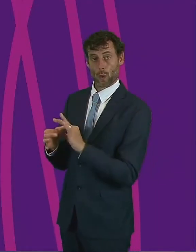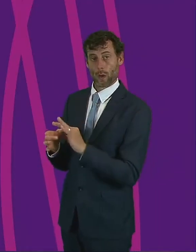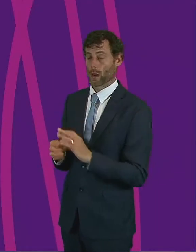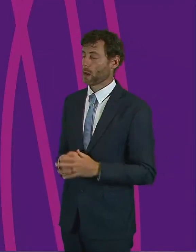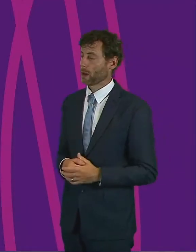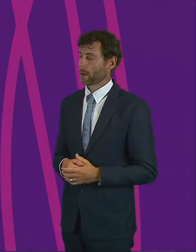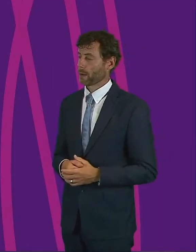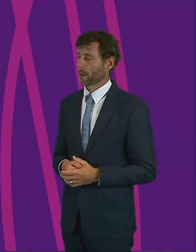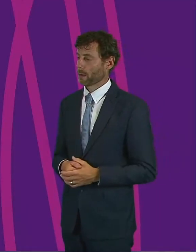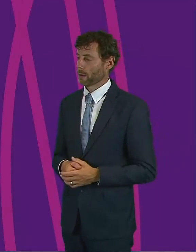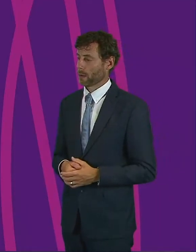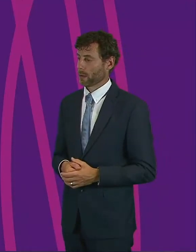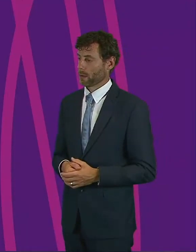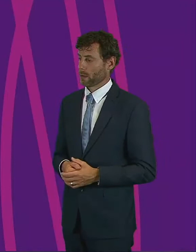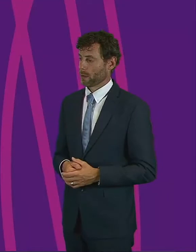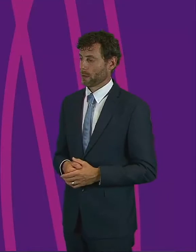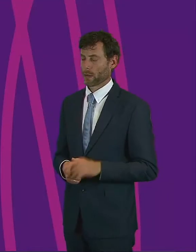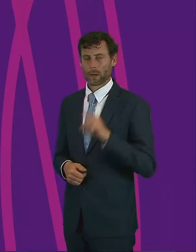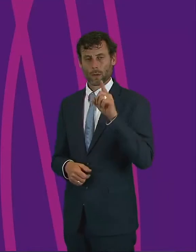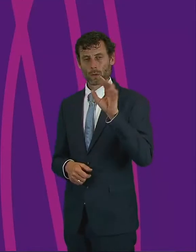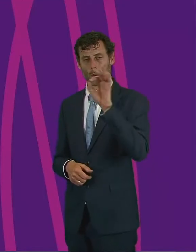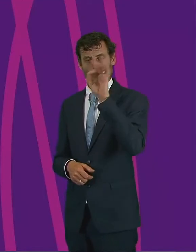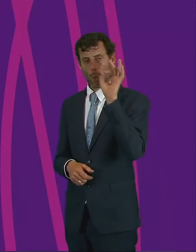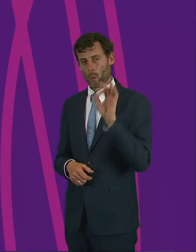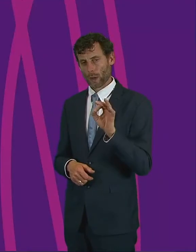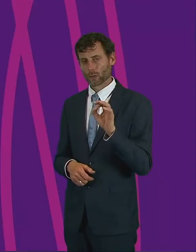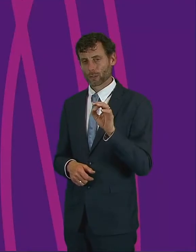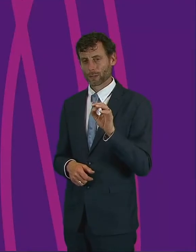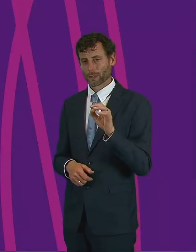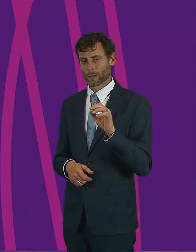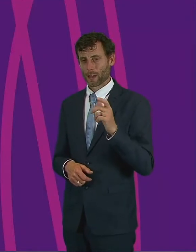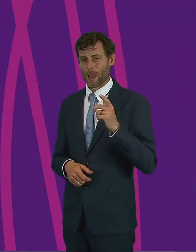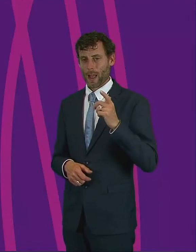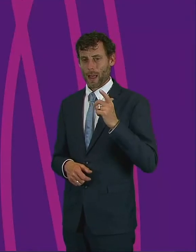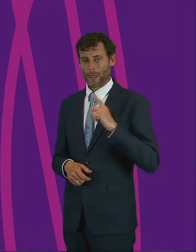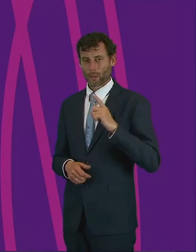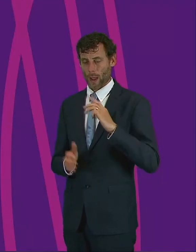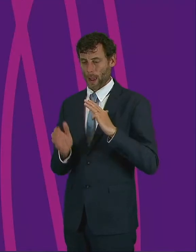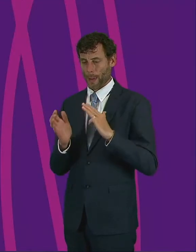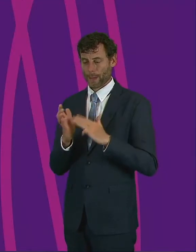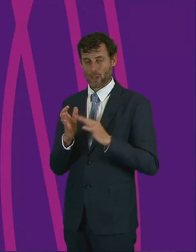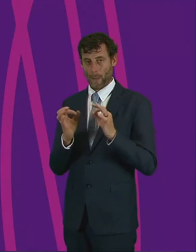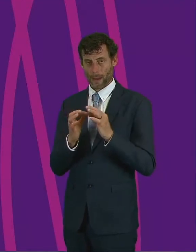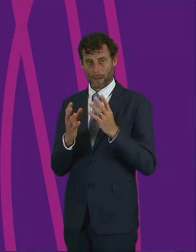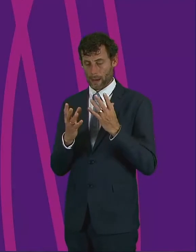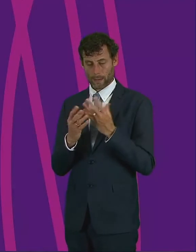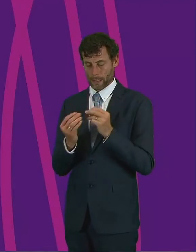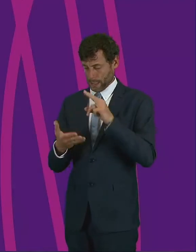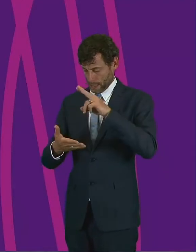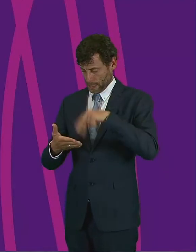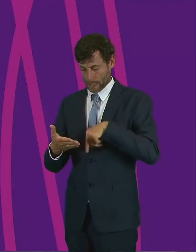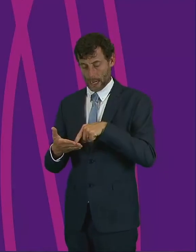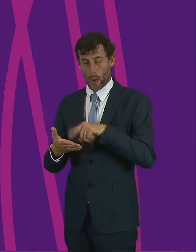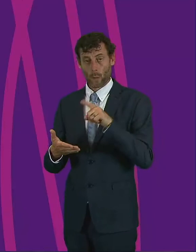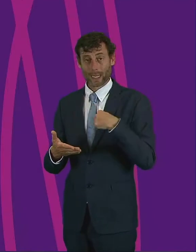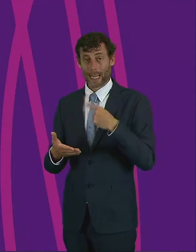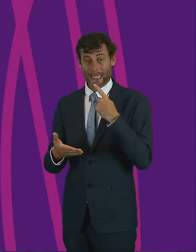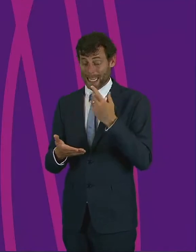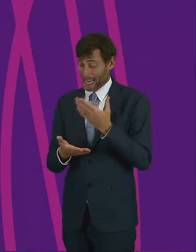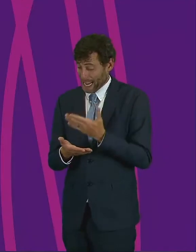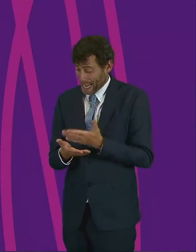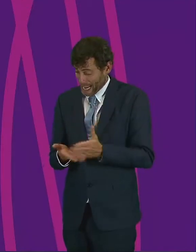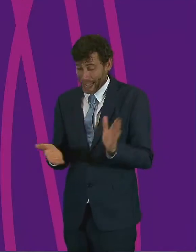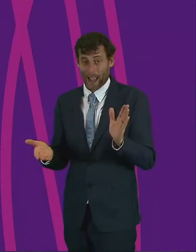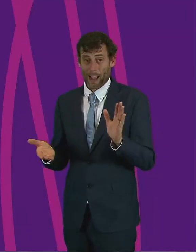Kate Forbes. Well, I think that question perhaps suggests why Michelle Ballantyne missed the detail in my statement, where I made it very, very clear that